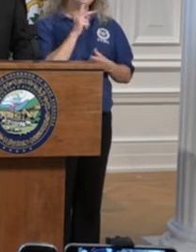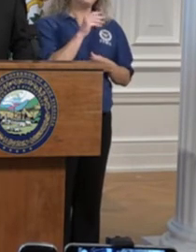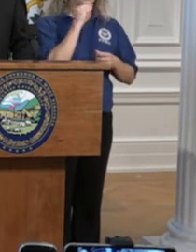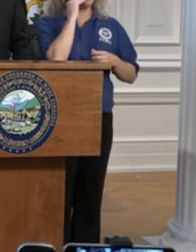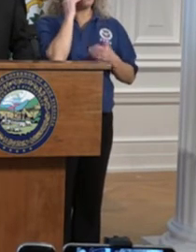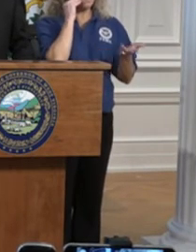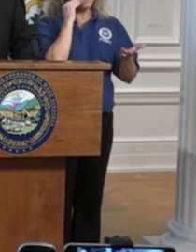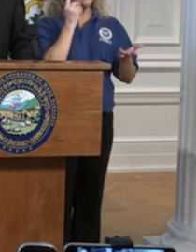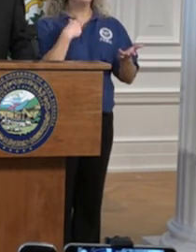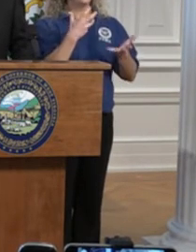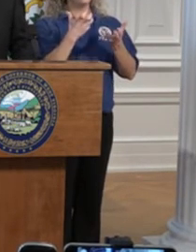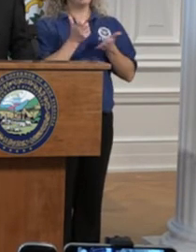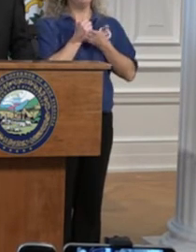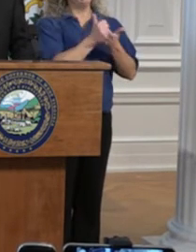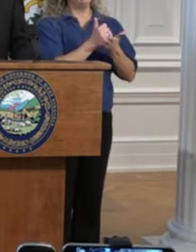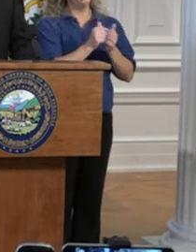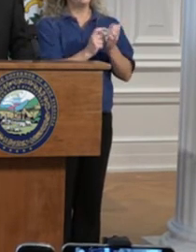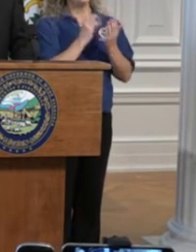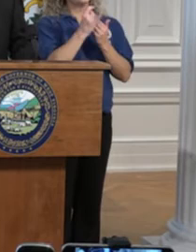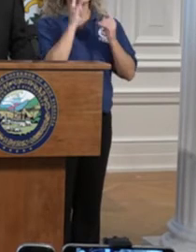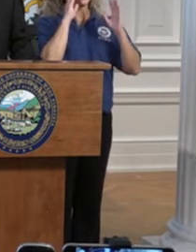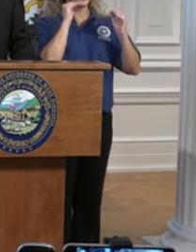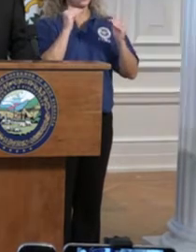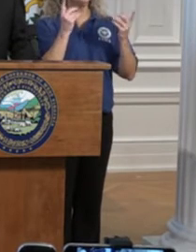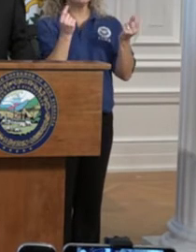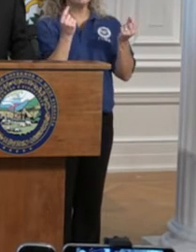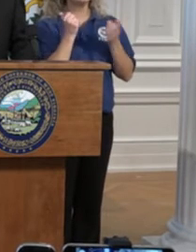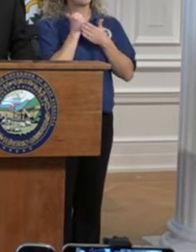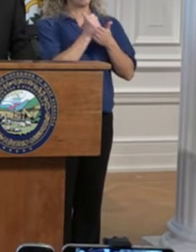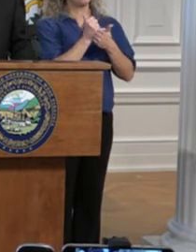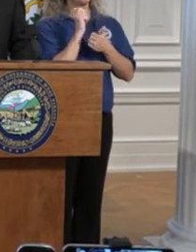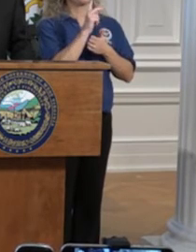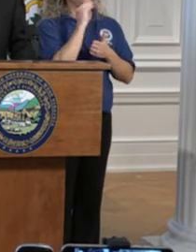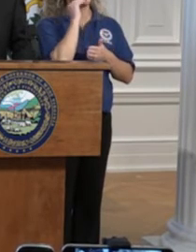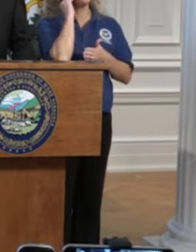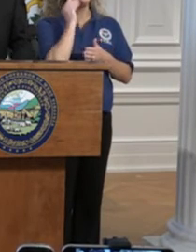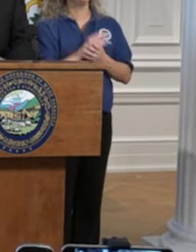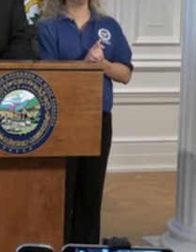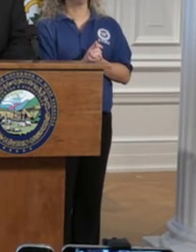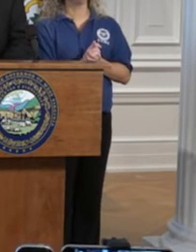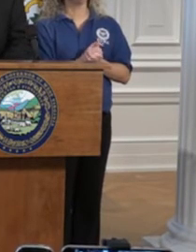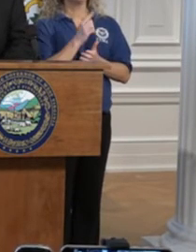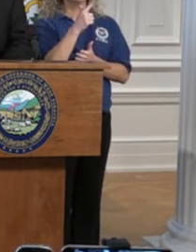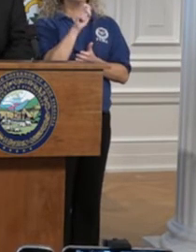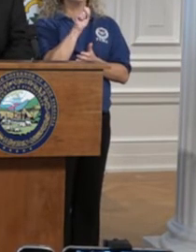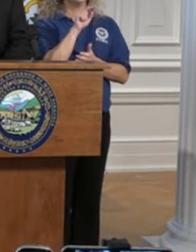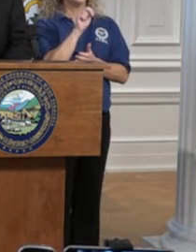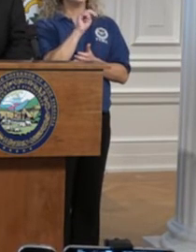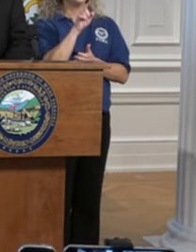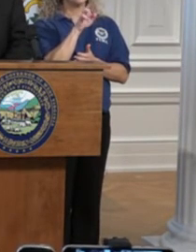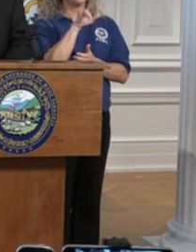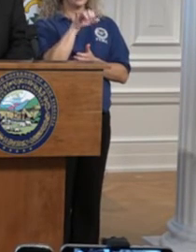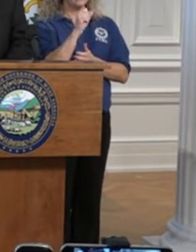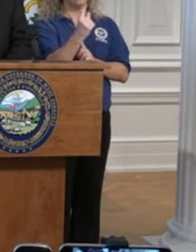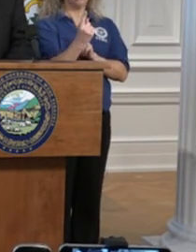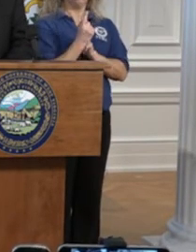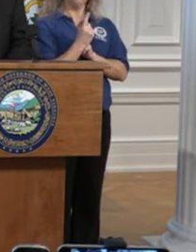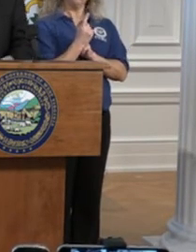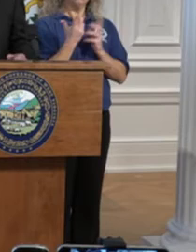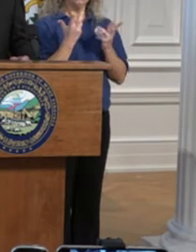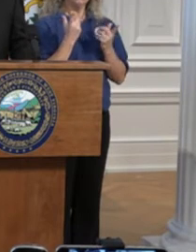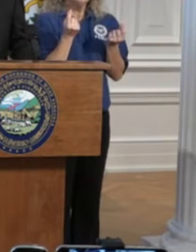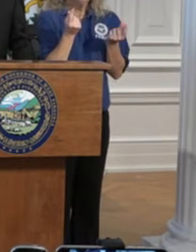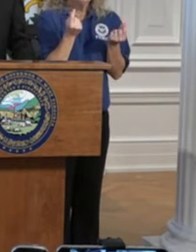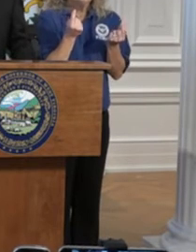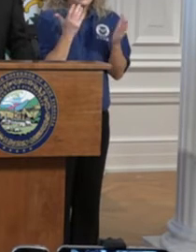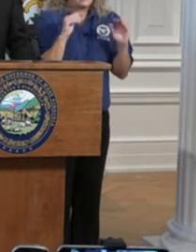homes. And that's what we want to do. With Project Hope, we want to get them back in their homes. So Glenn Jeffries approached me and said, hey, how can we do